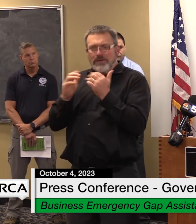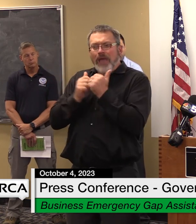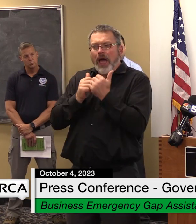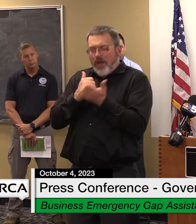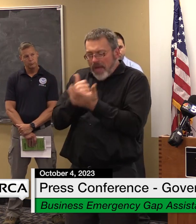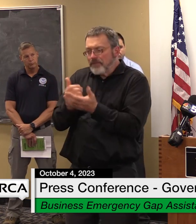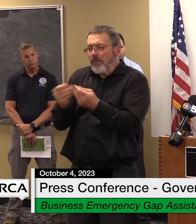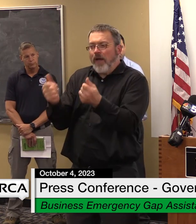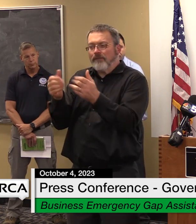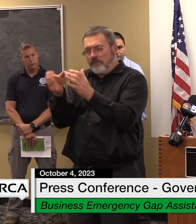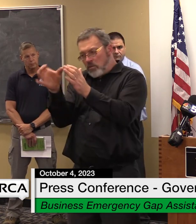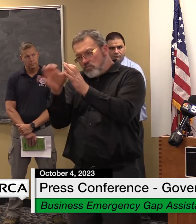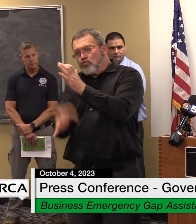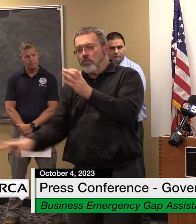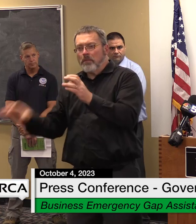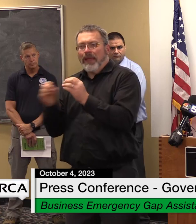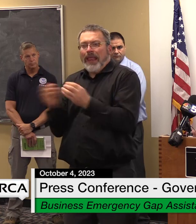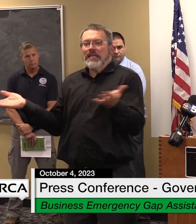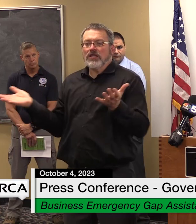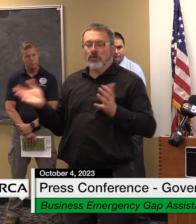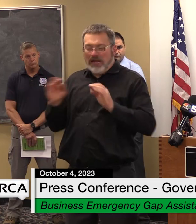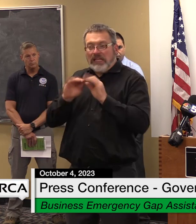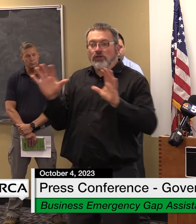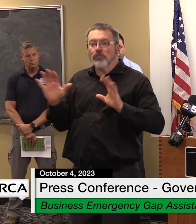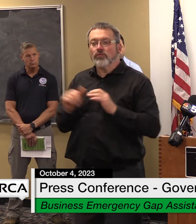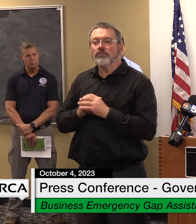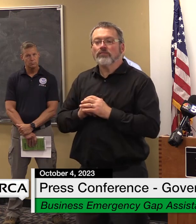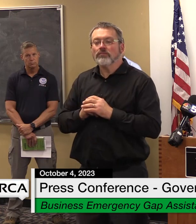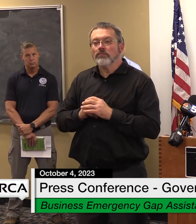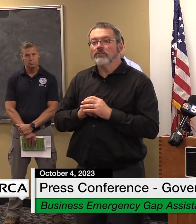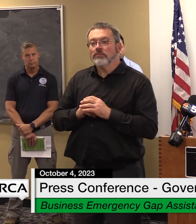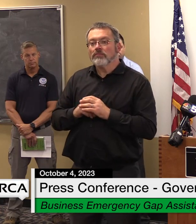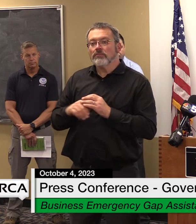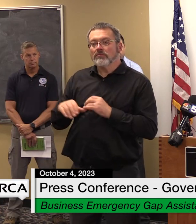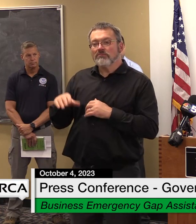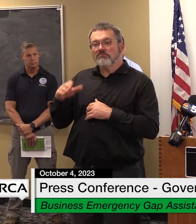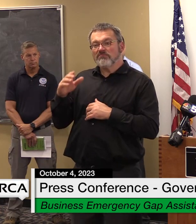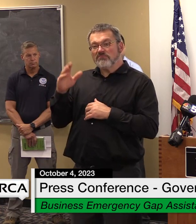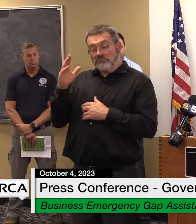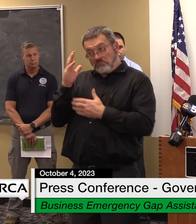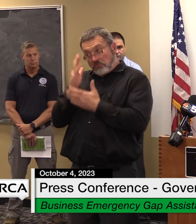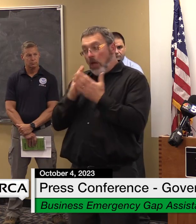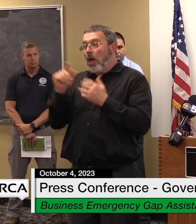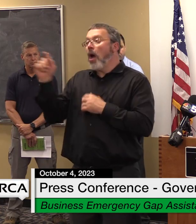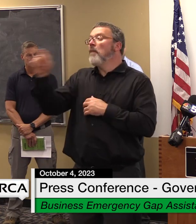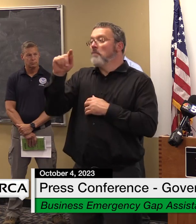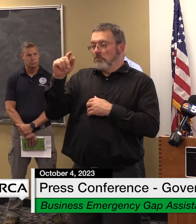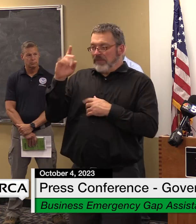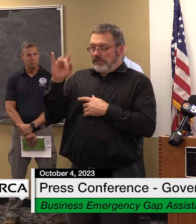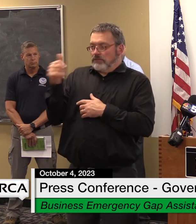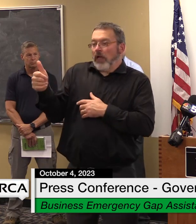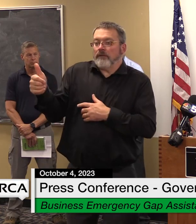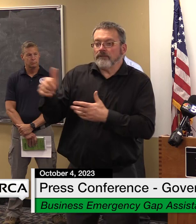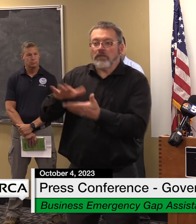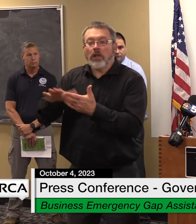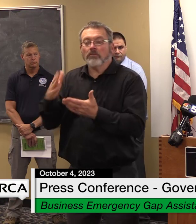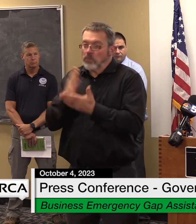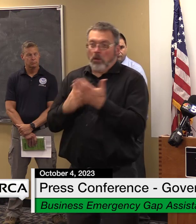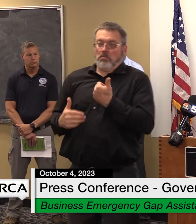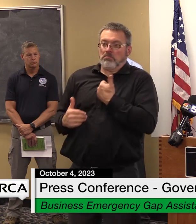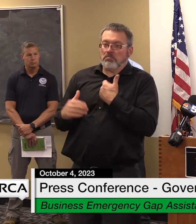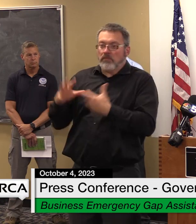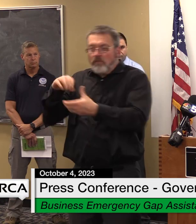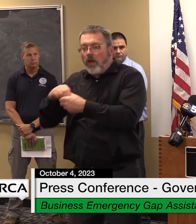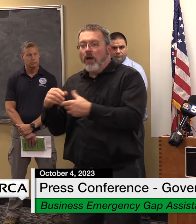to manage the situation themselves. Some have their own vac trucks. But when they don't, we have contracts with vendors who